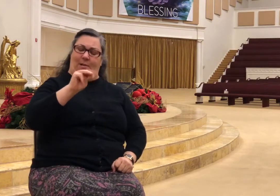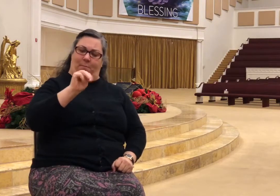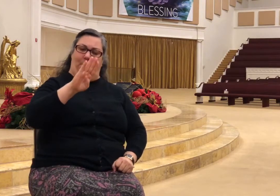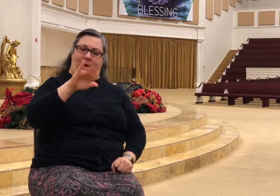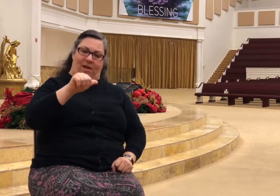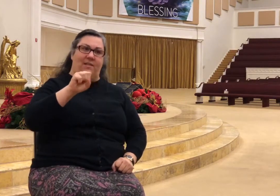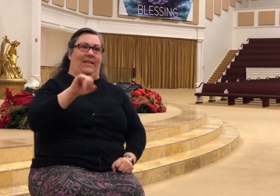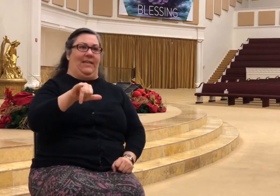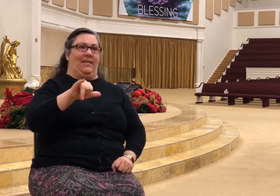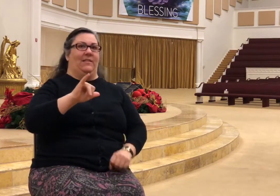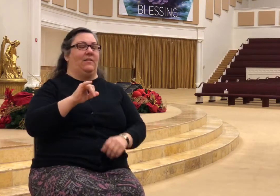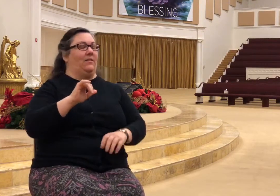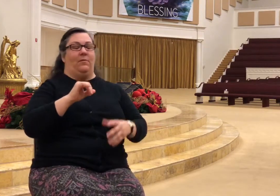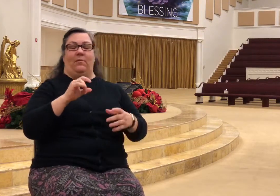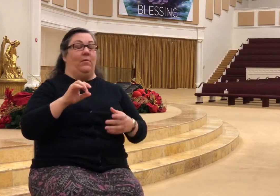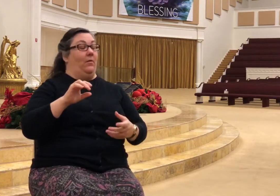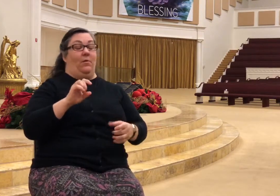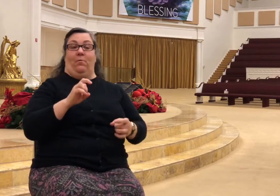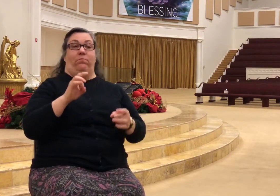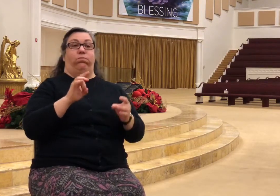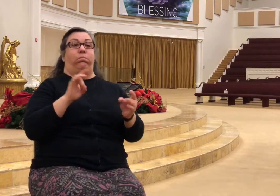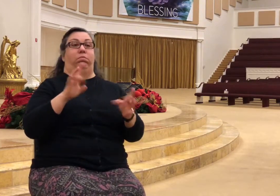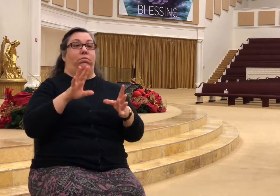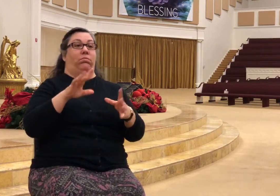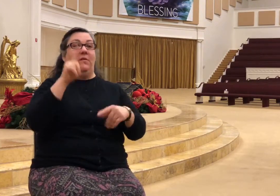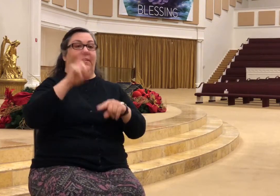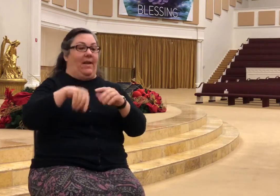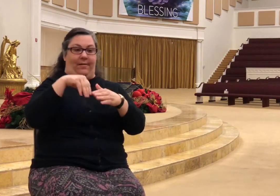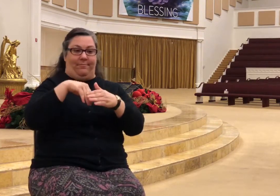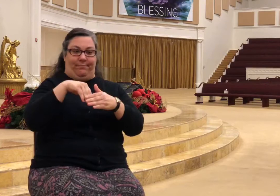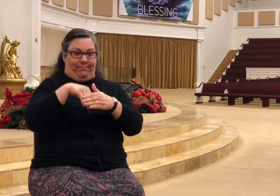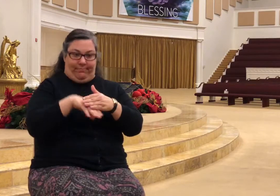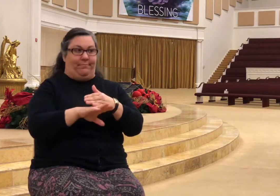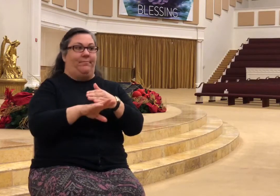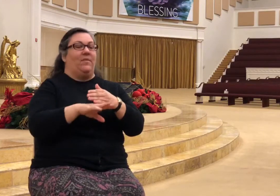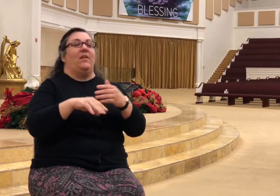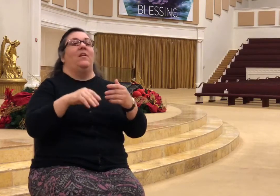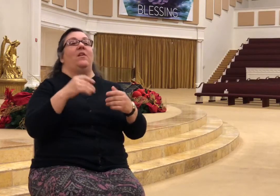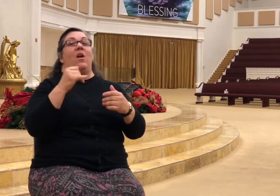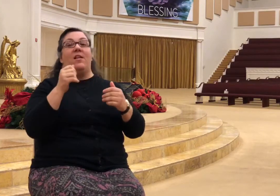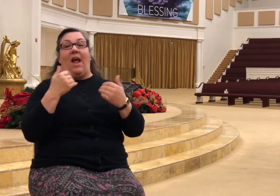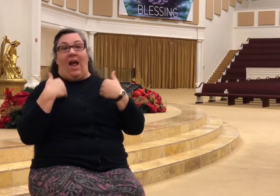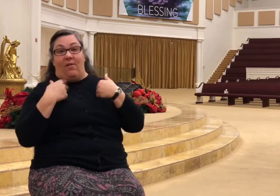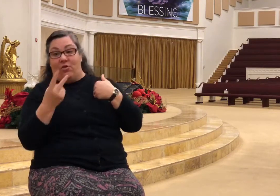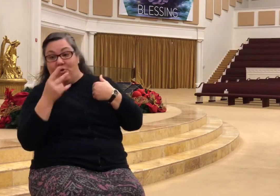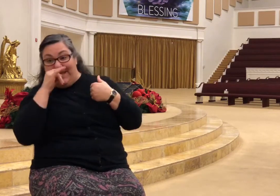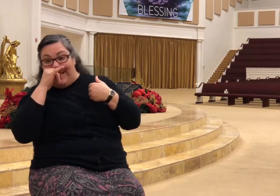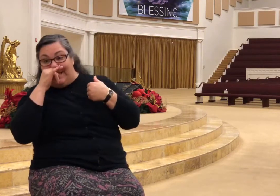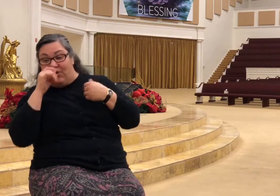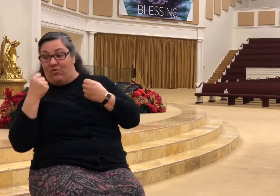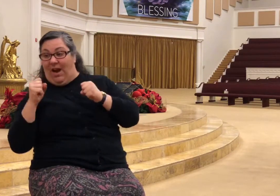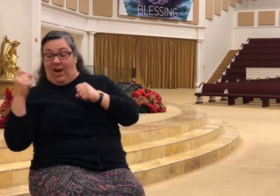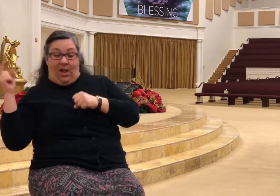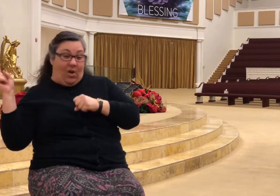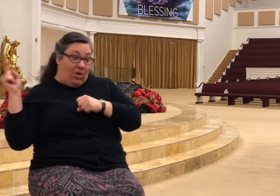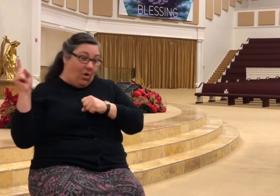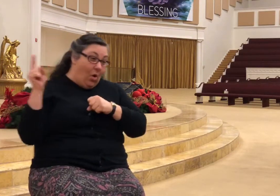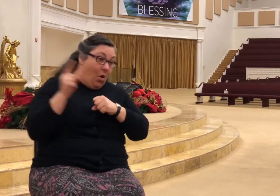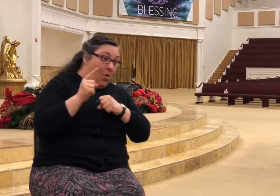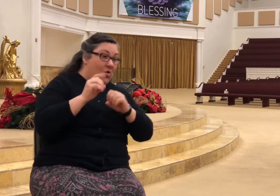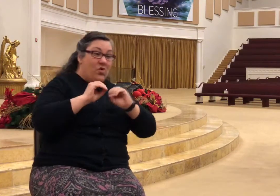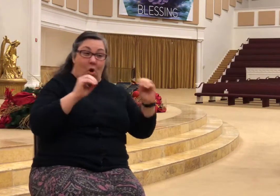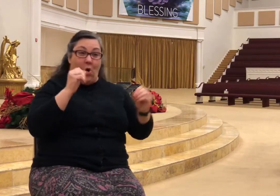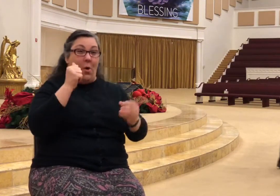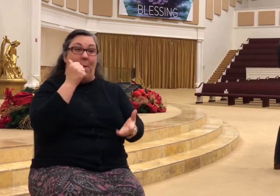world. And so to make that transition with your two children, to get flights, you don't have passports to get out of the